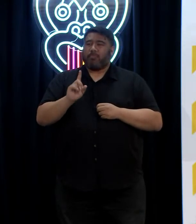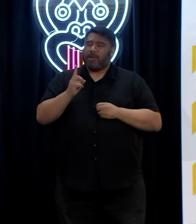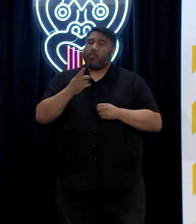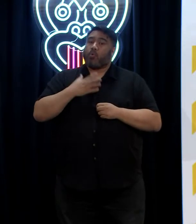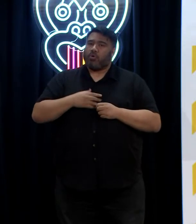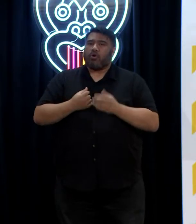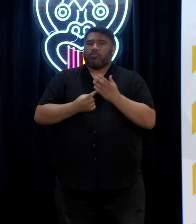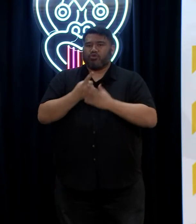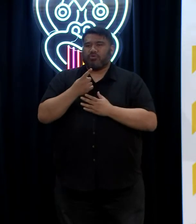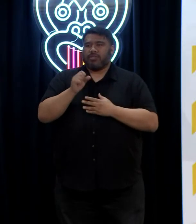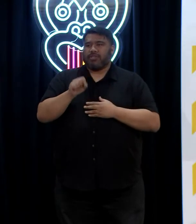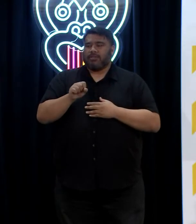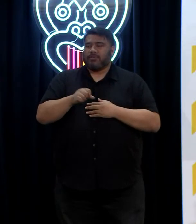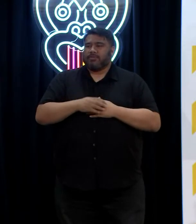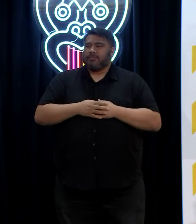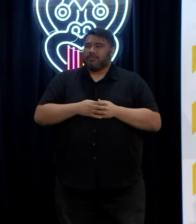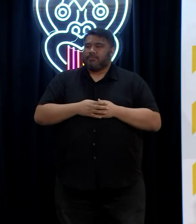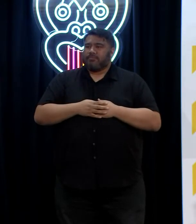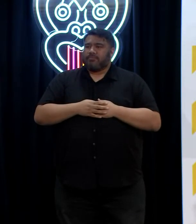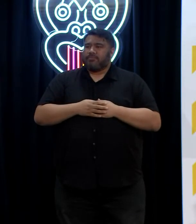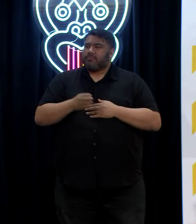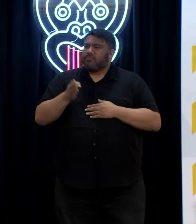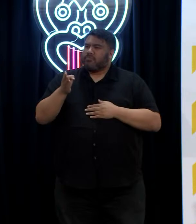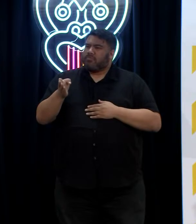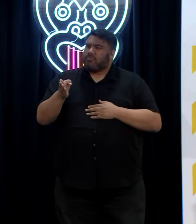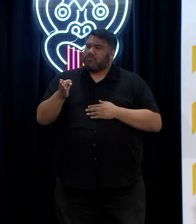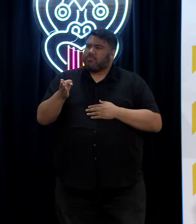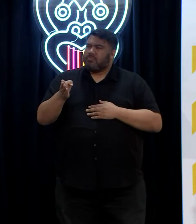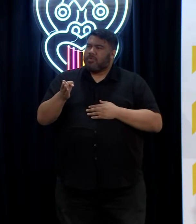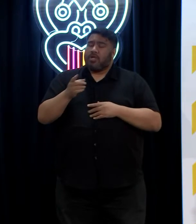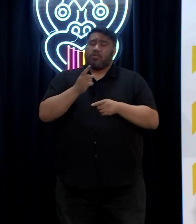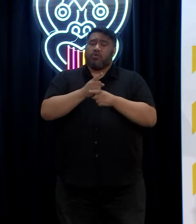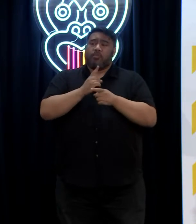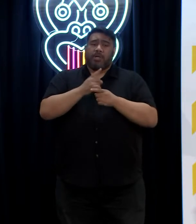it. With that first